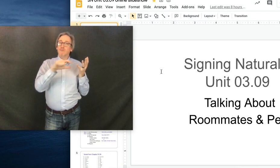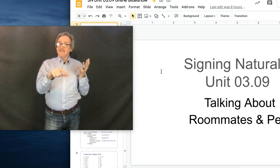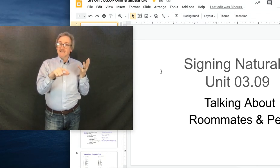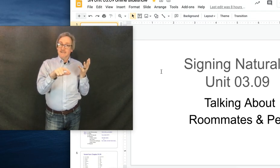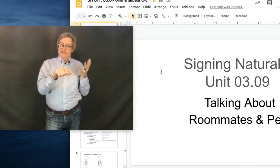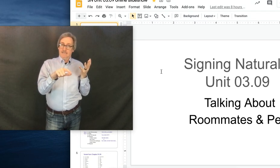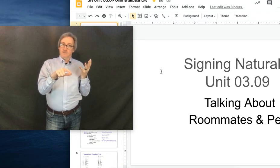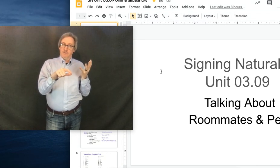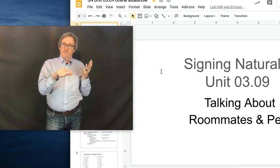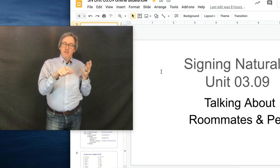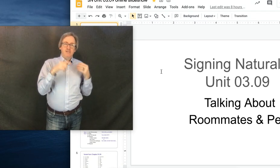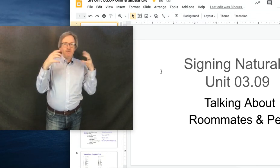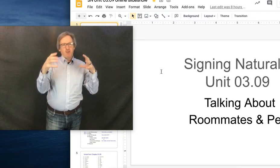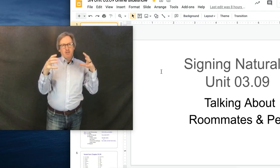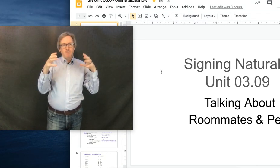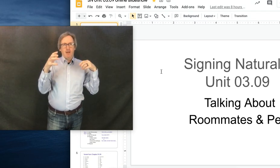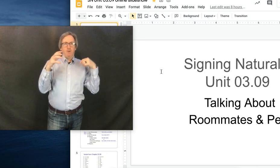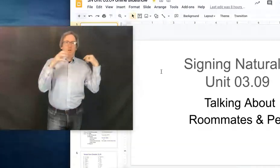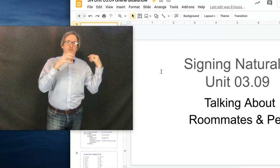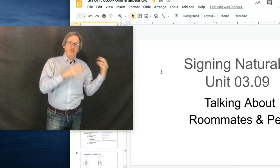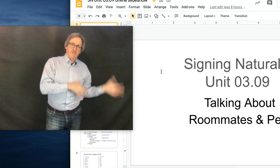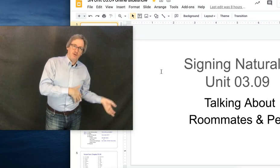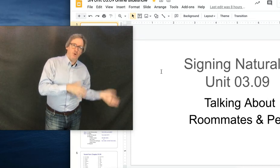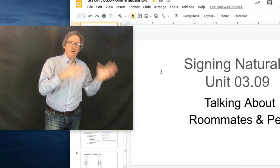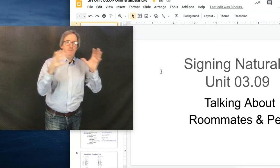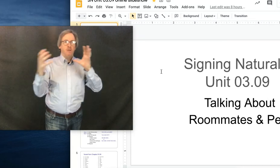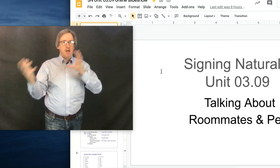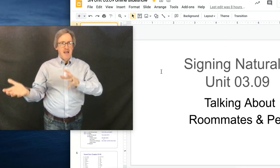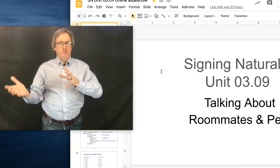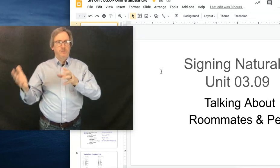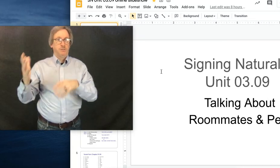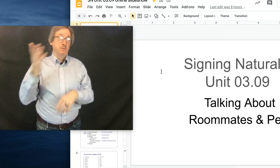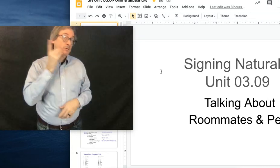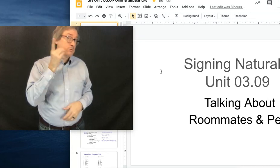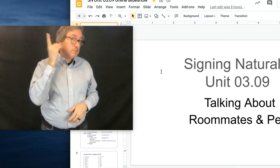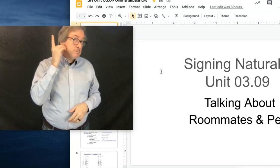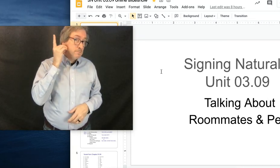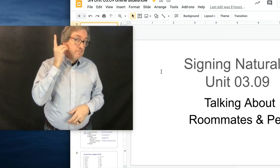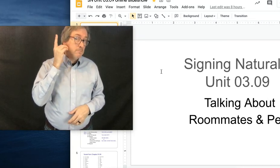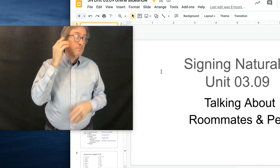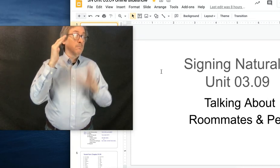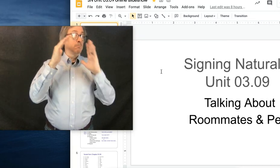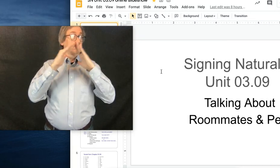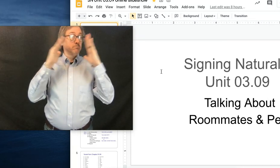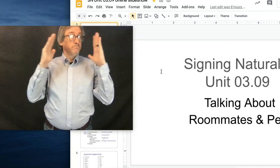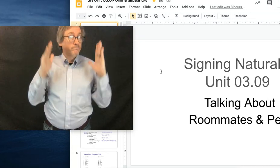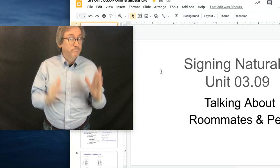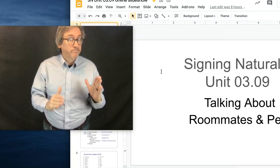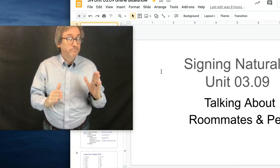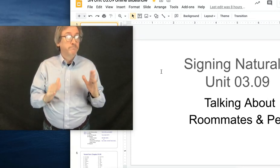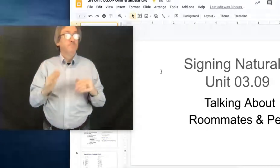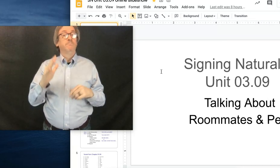what your residence is, right? So we've talked about, do you live in a dorm, house,